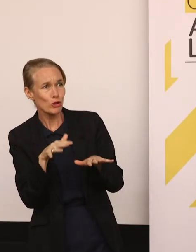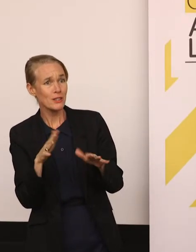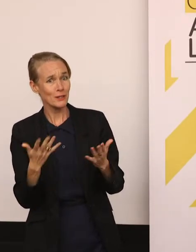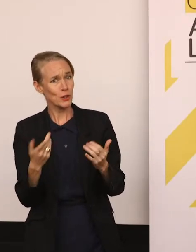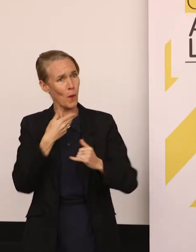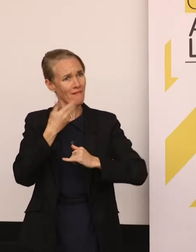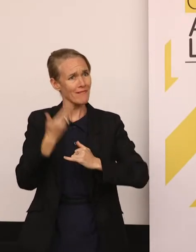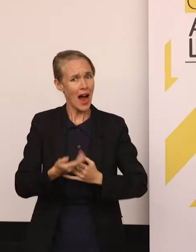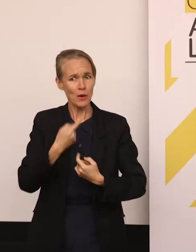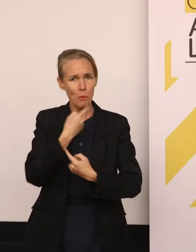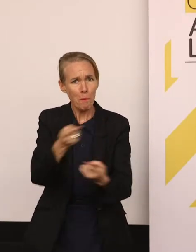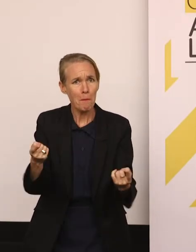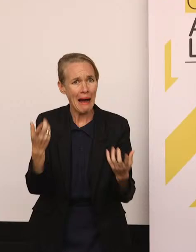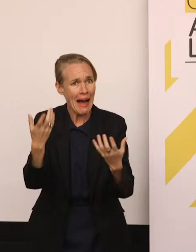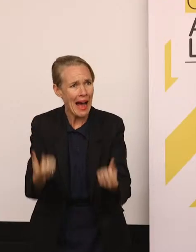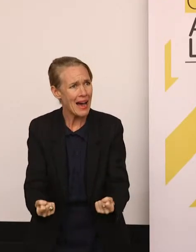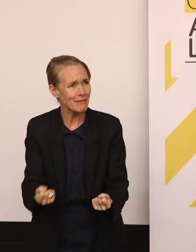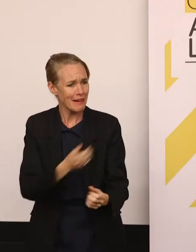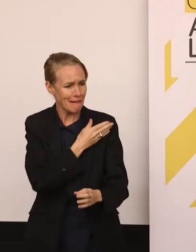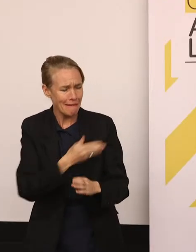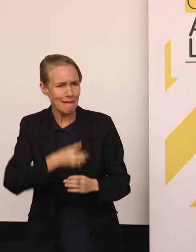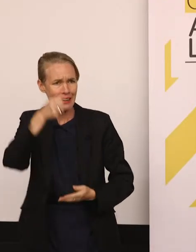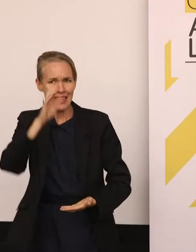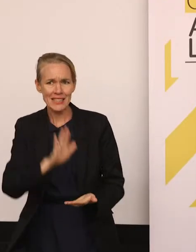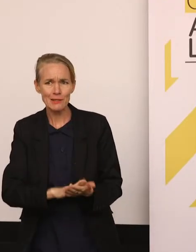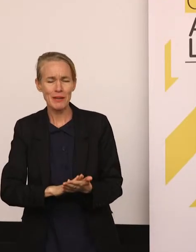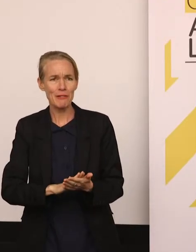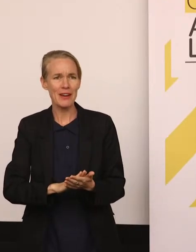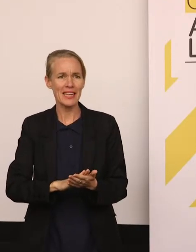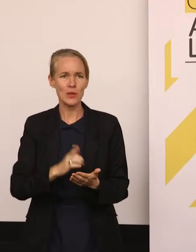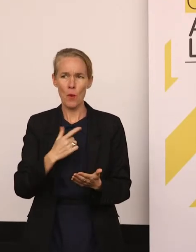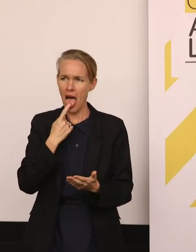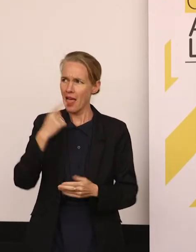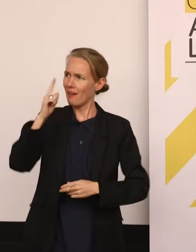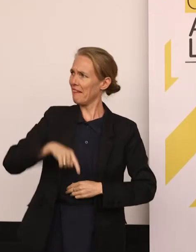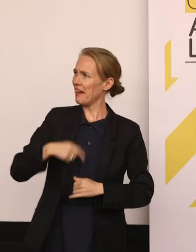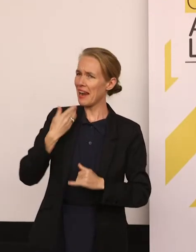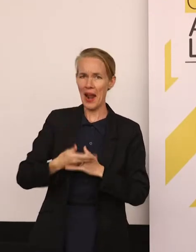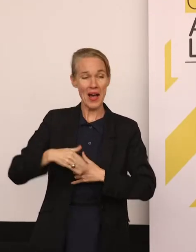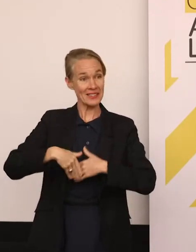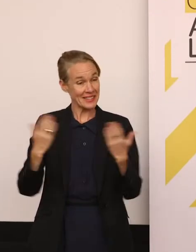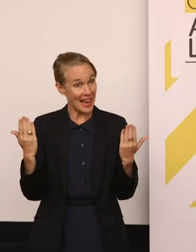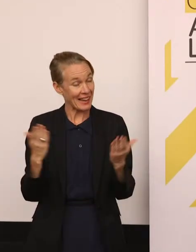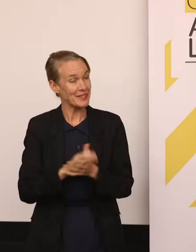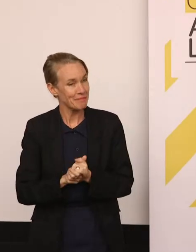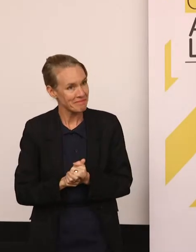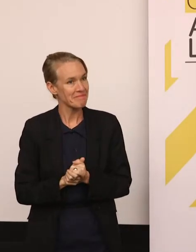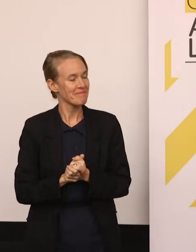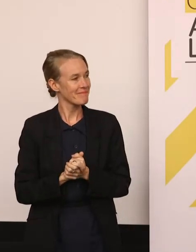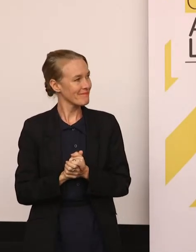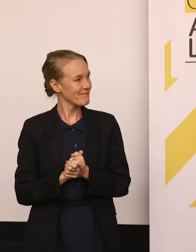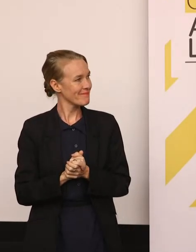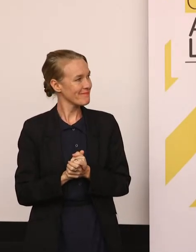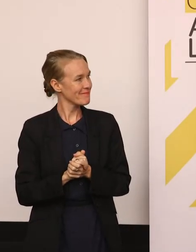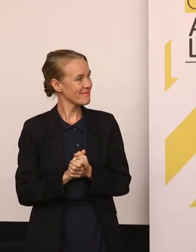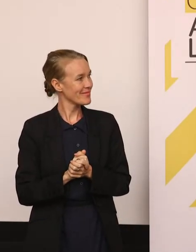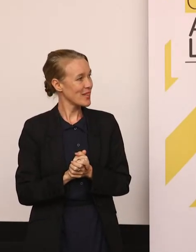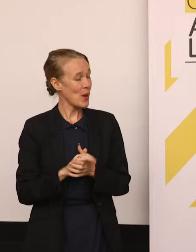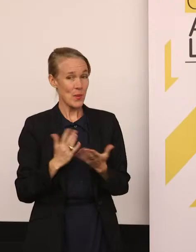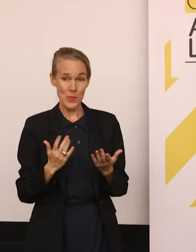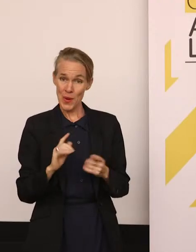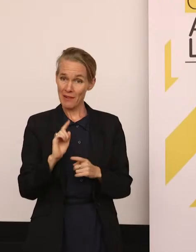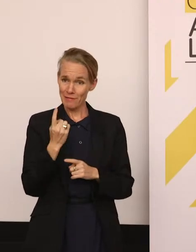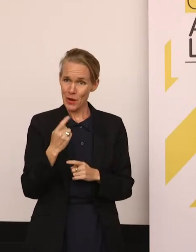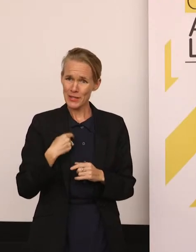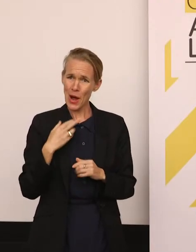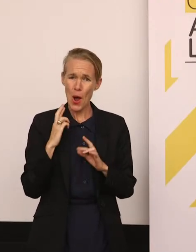country's been through and what this is, to mark the end of the 1 p.m. stand-ups? Well, the first thing I would say is I hope